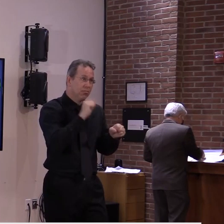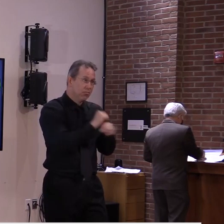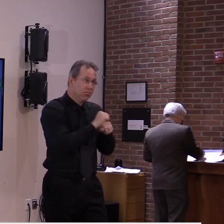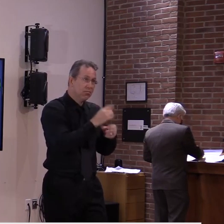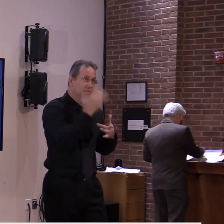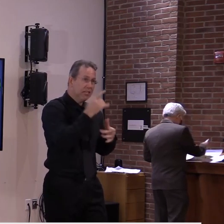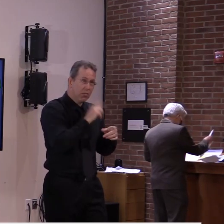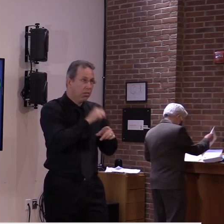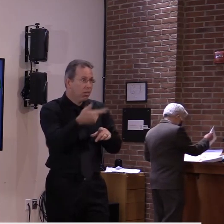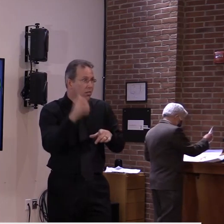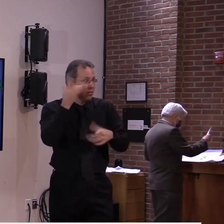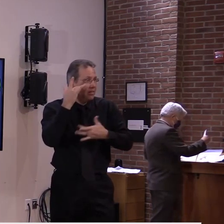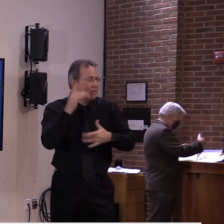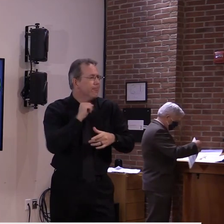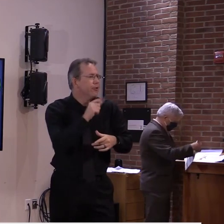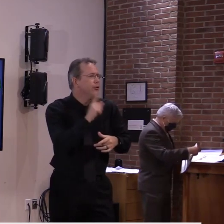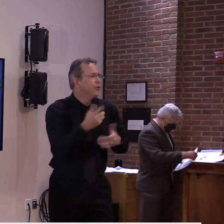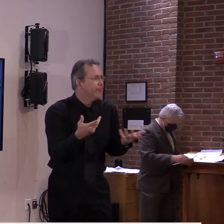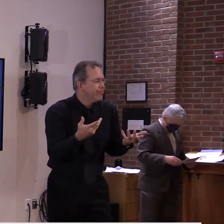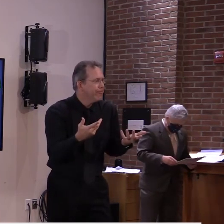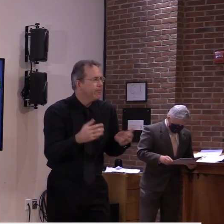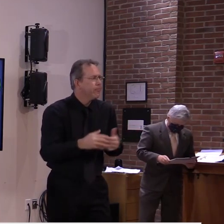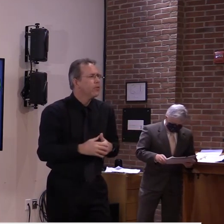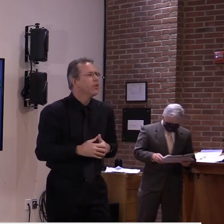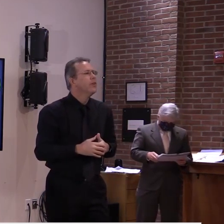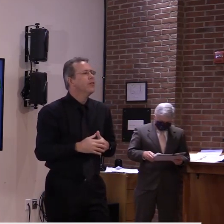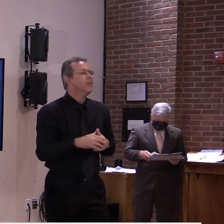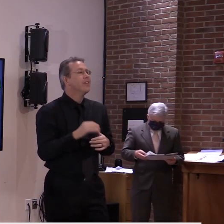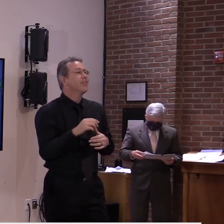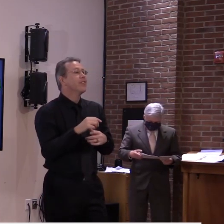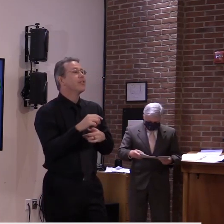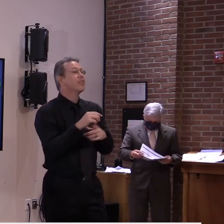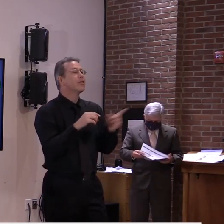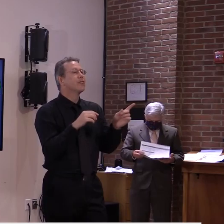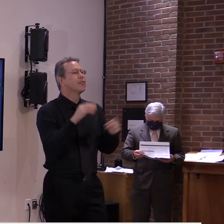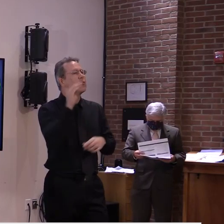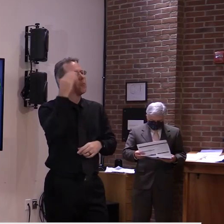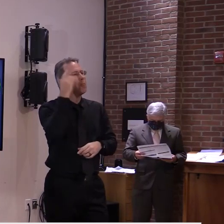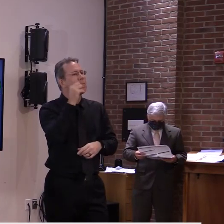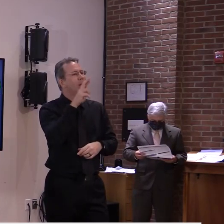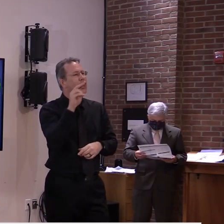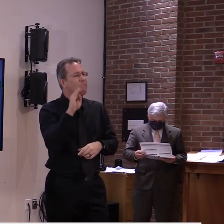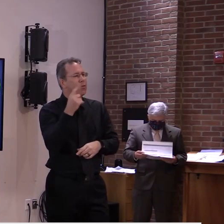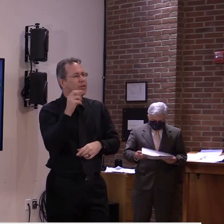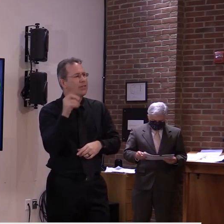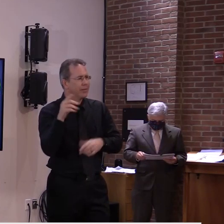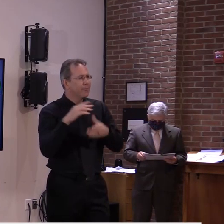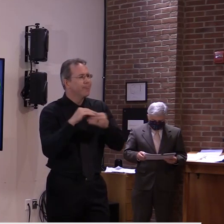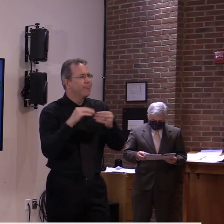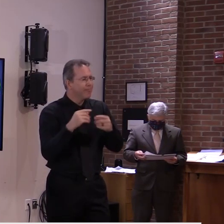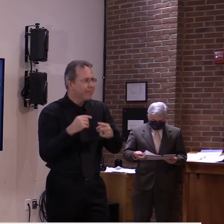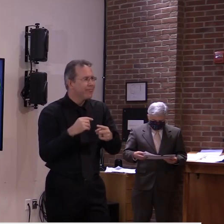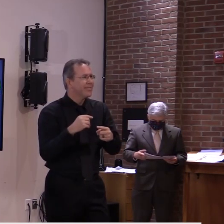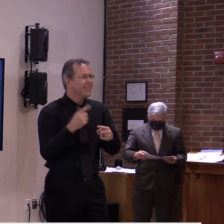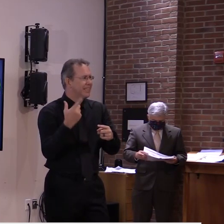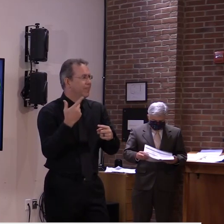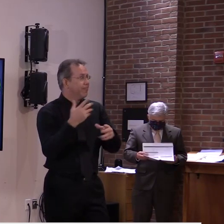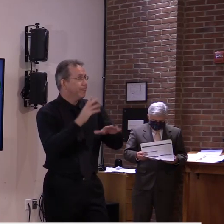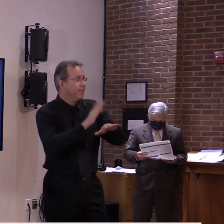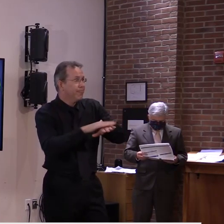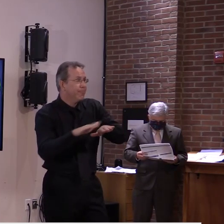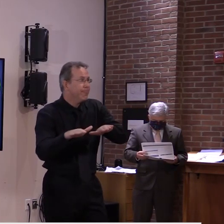you choose, and you want to use this for what it should be used for, you would say, I need to do something now that I've found